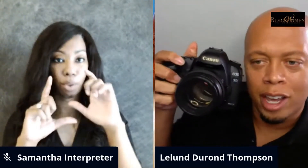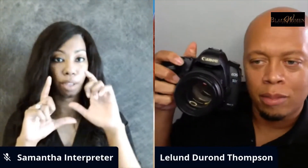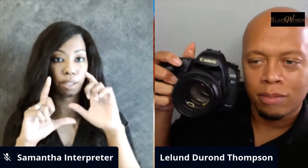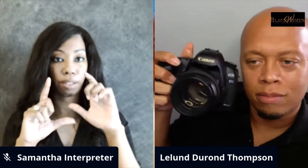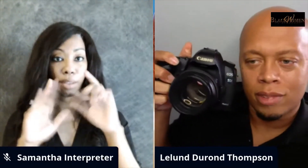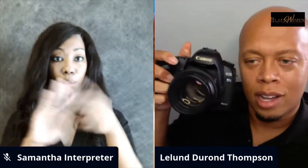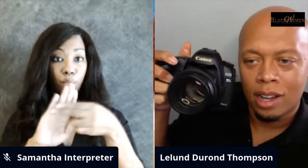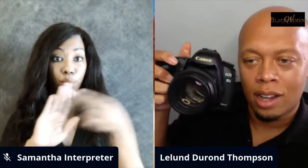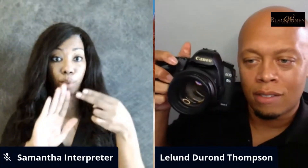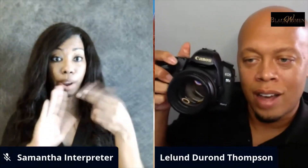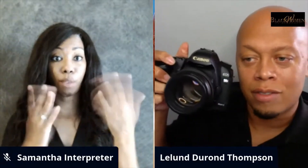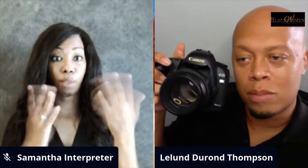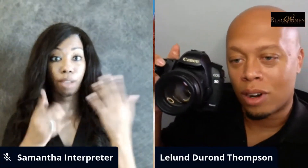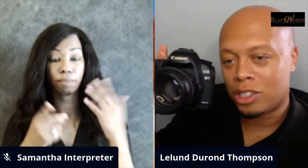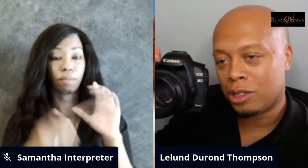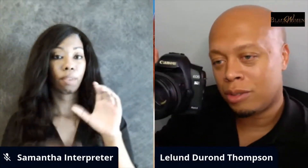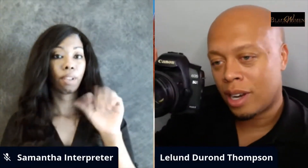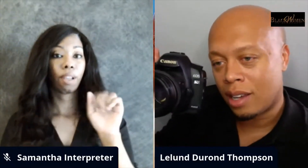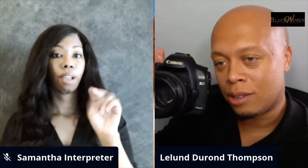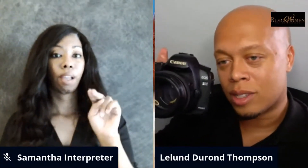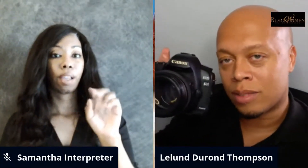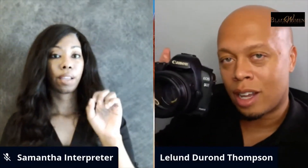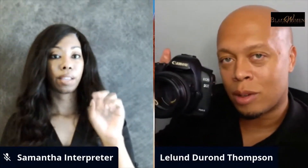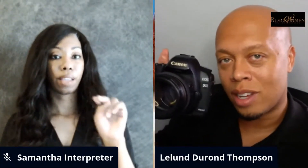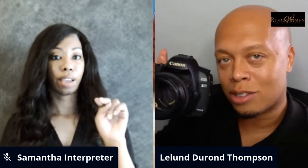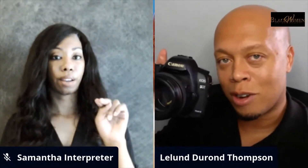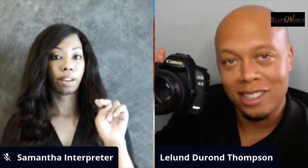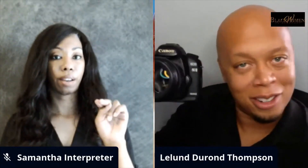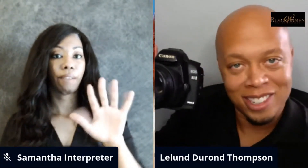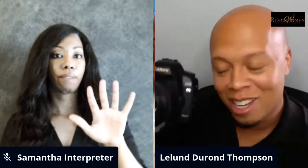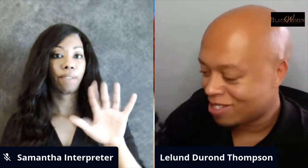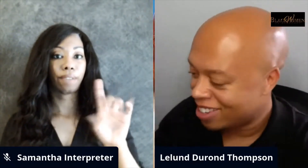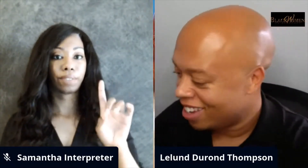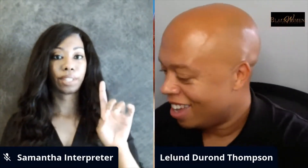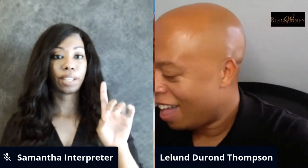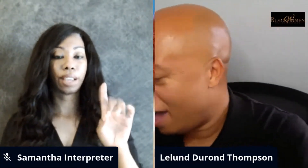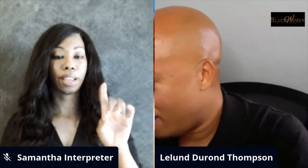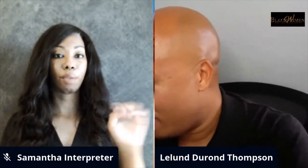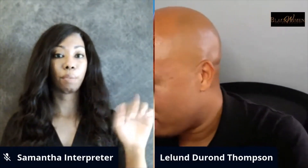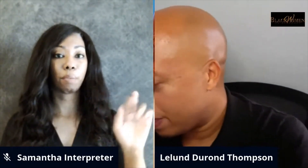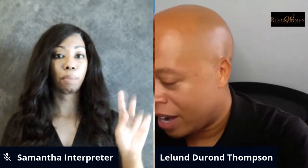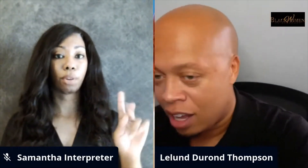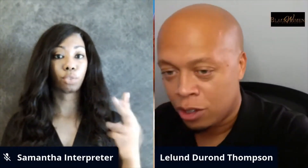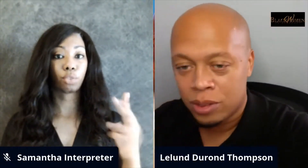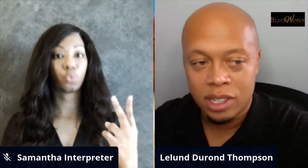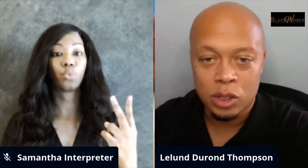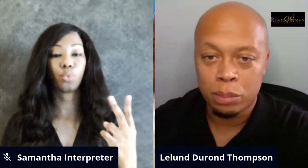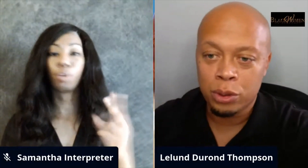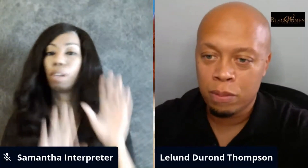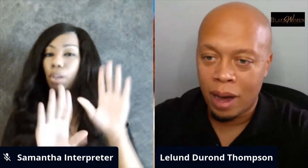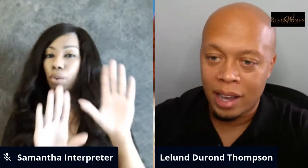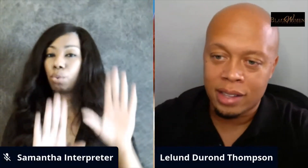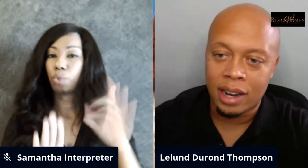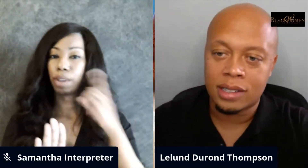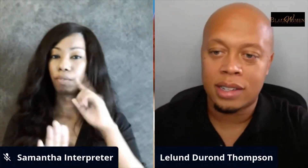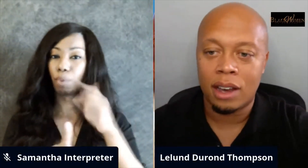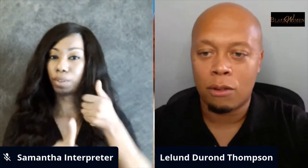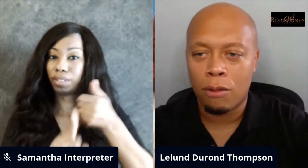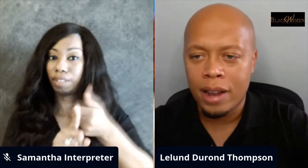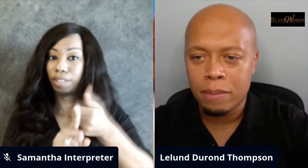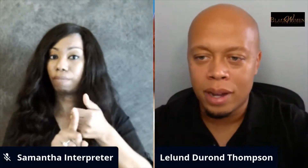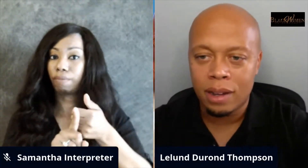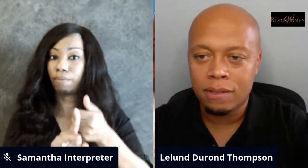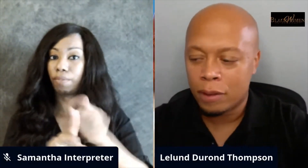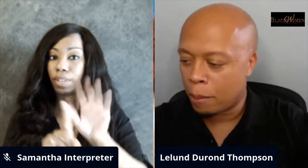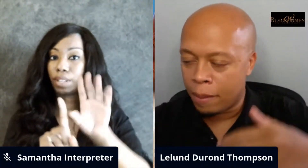in the frame. 5D Mark II that I use sometimes. It makes great self-tapes. And I use this boom mic that I set